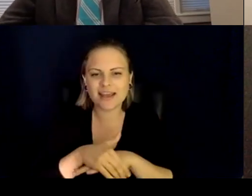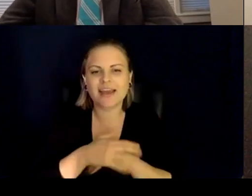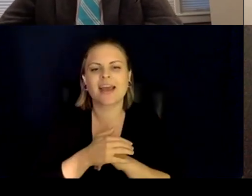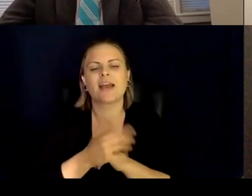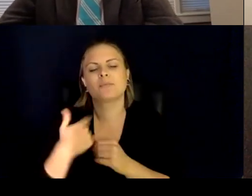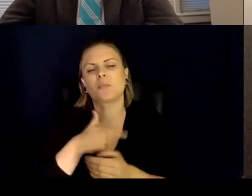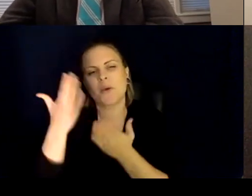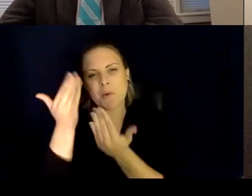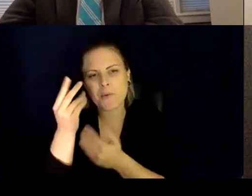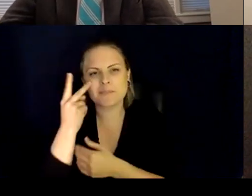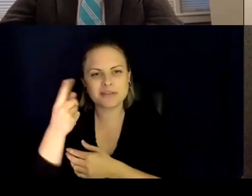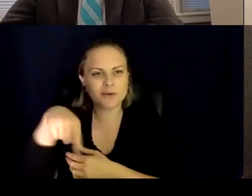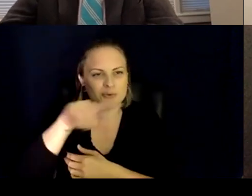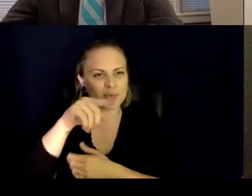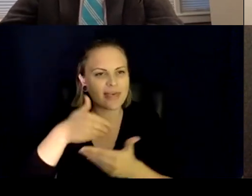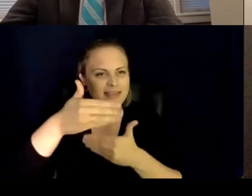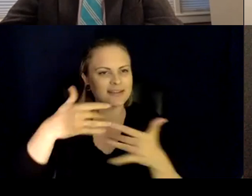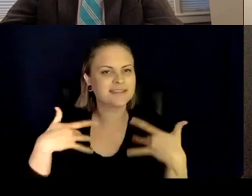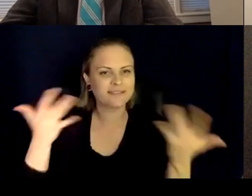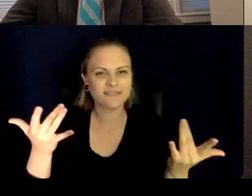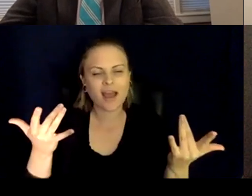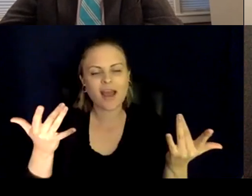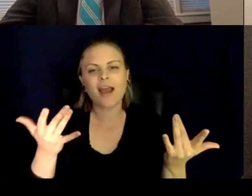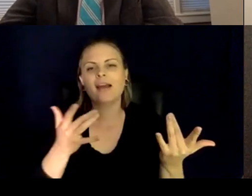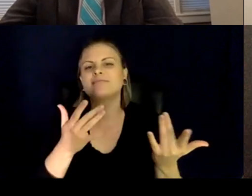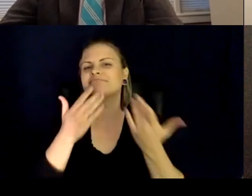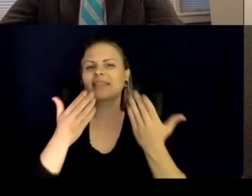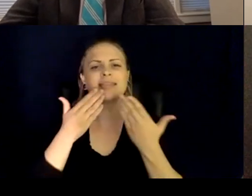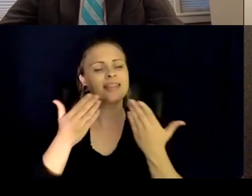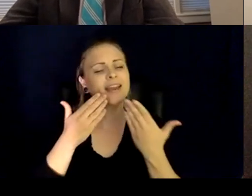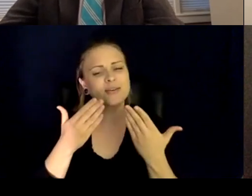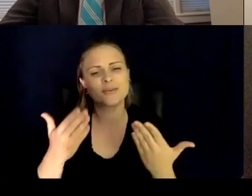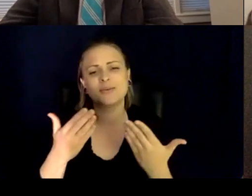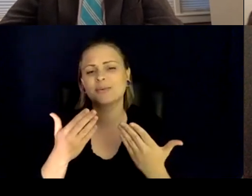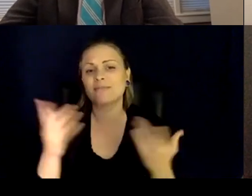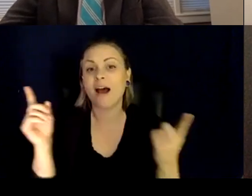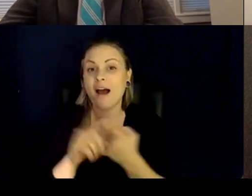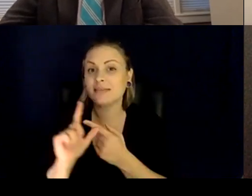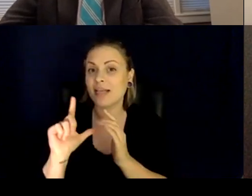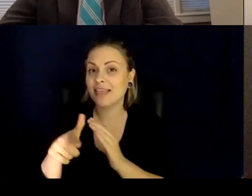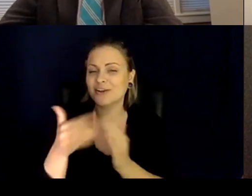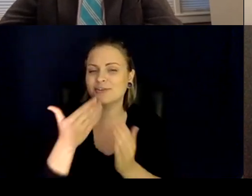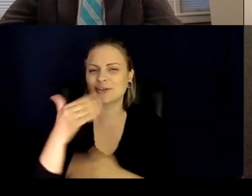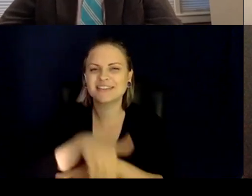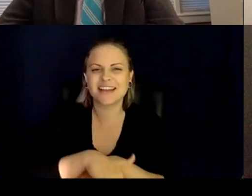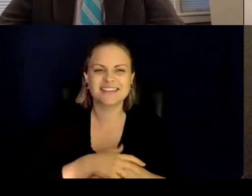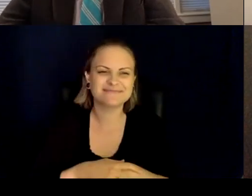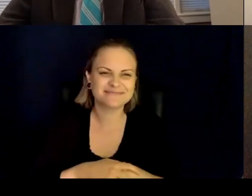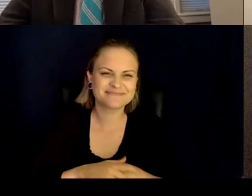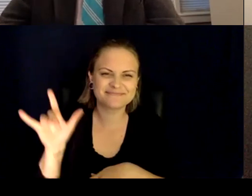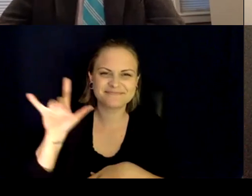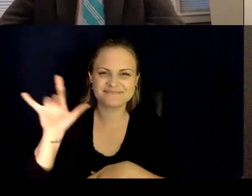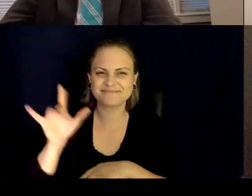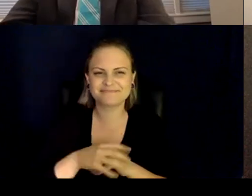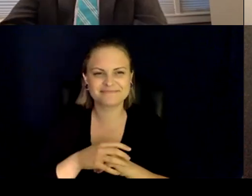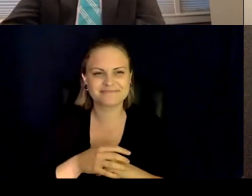hope to see all of you at our next event. Thanks very much, and until then, good night. Thank you,